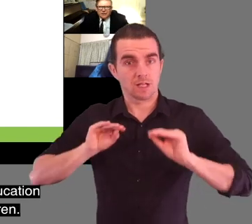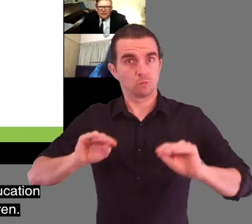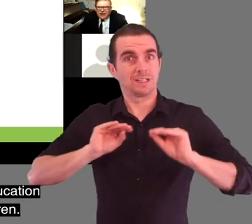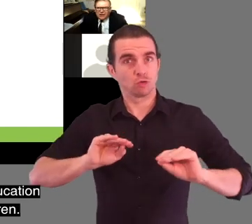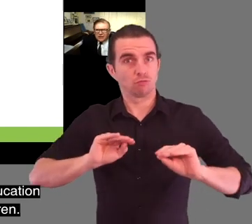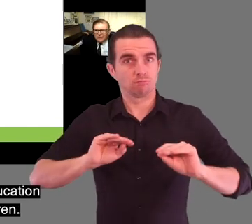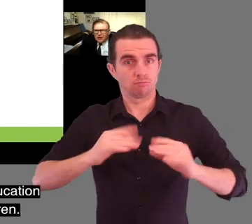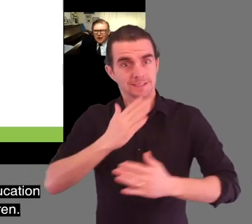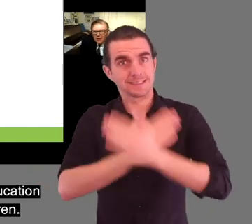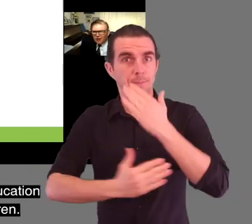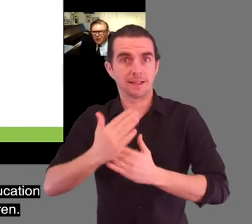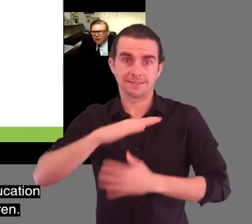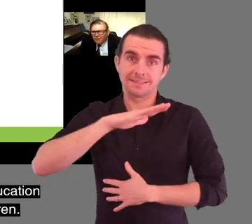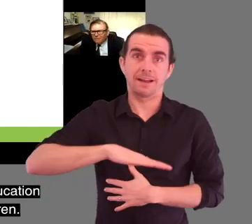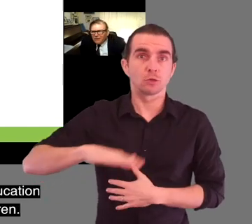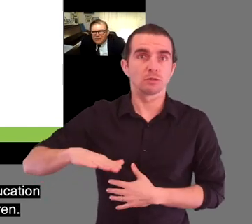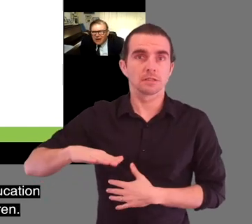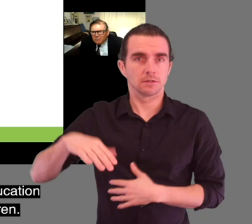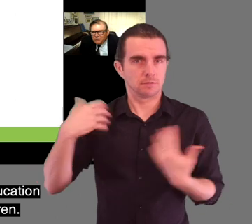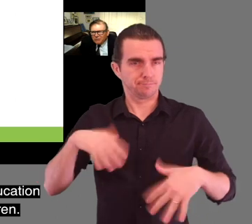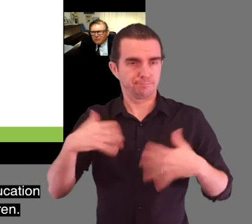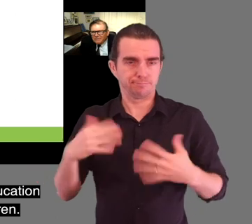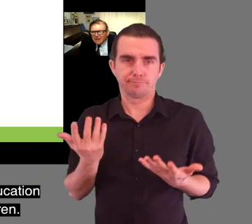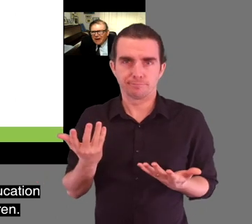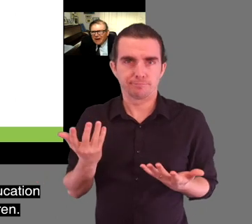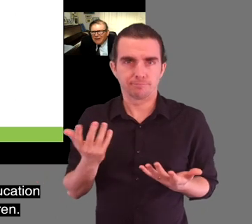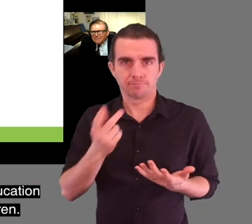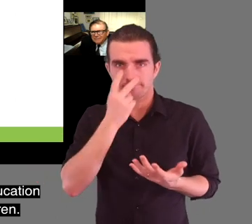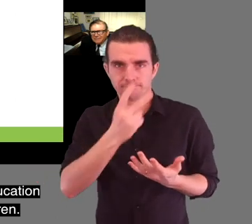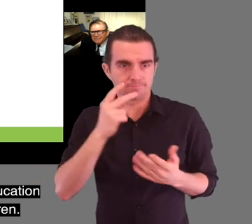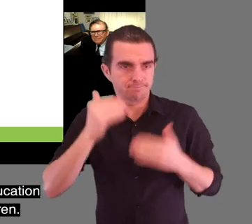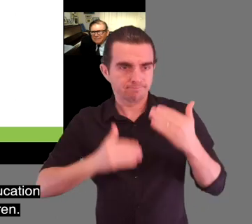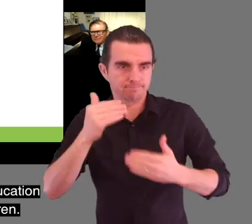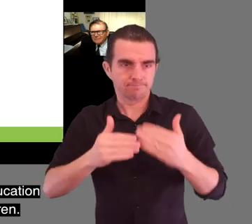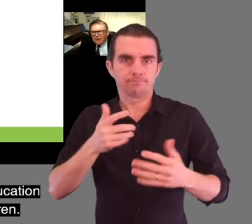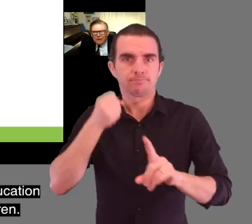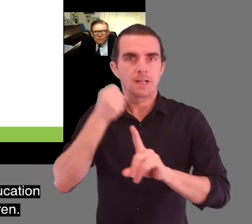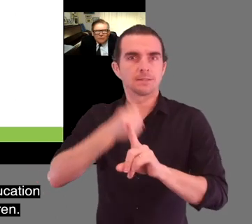on education for disabled children.